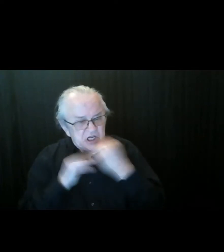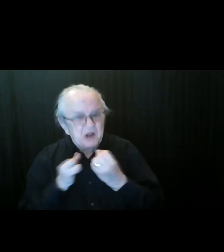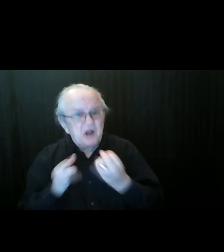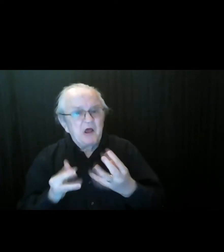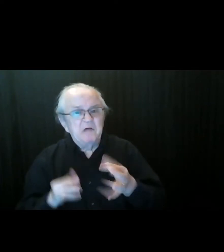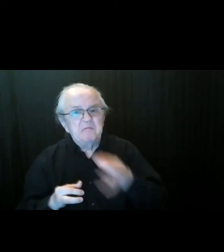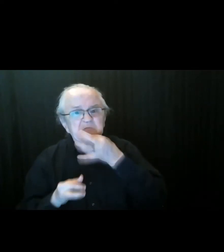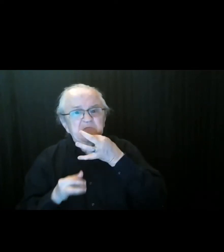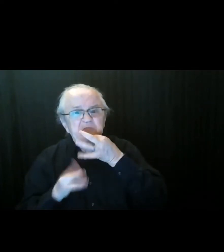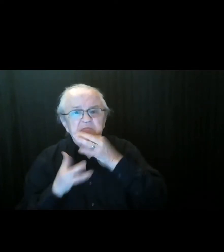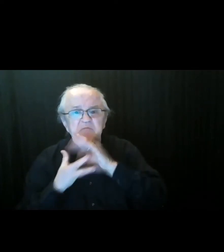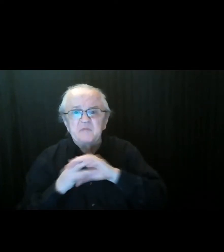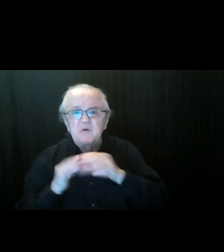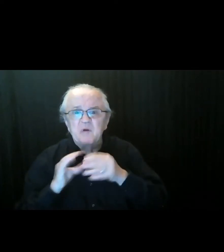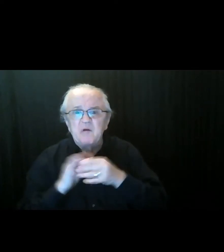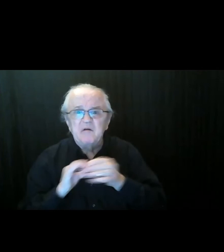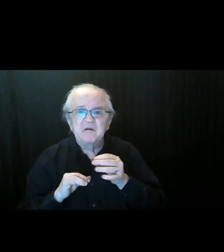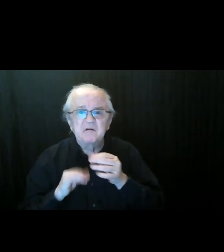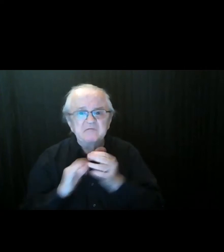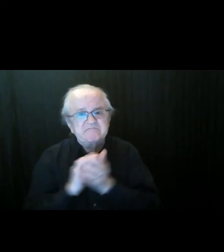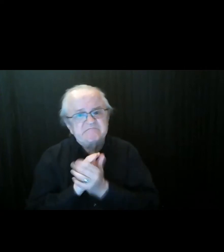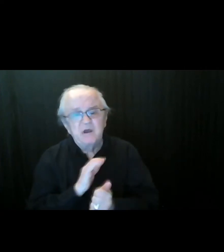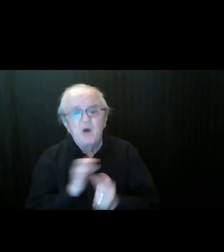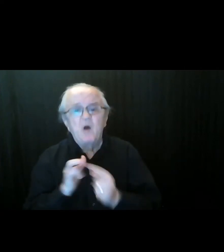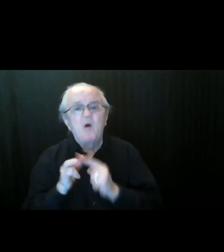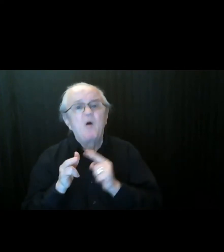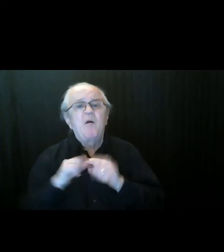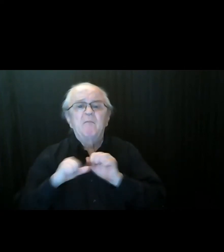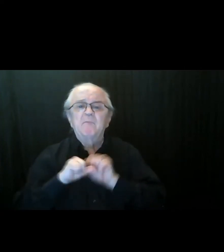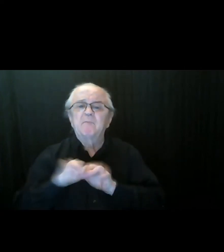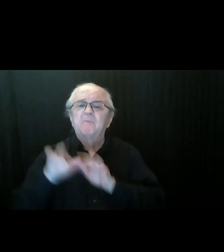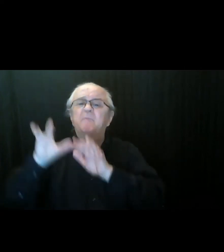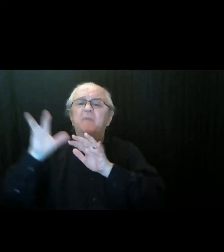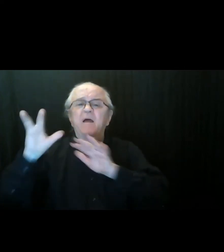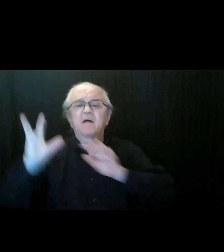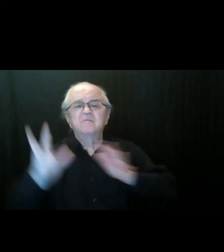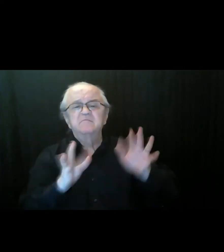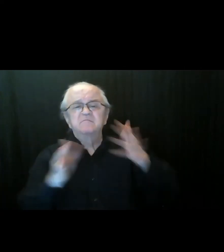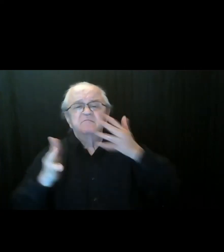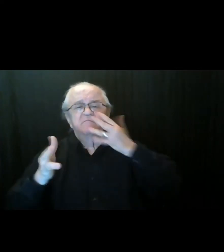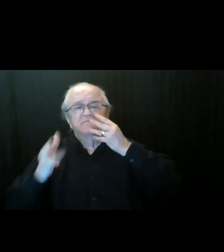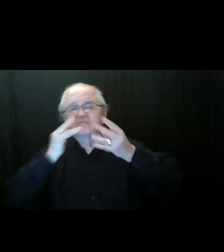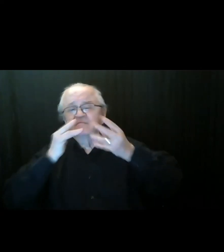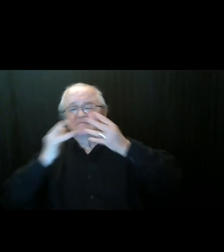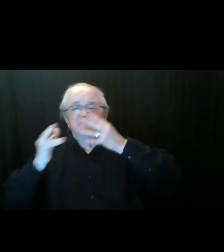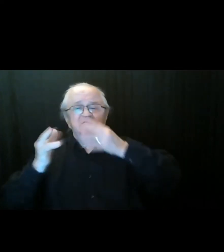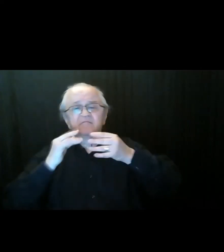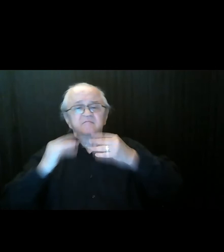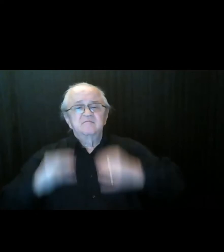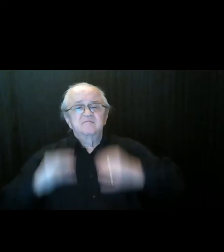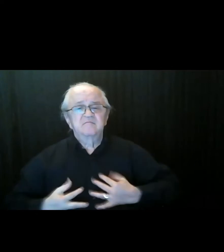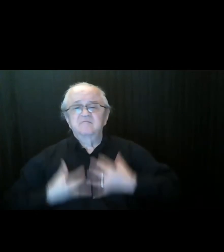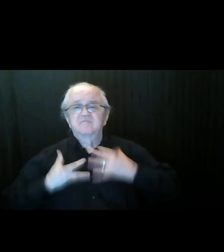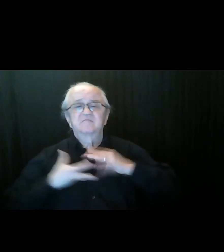something in the mountain air that gets the imagination going and the mouth to telling? Whatever it is, we're grateful for